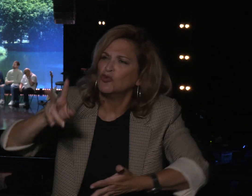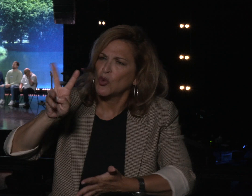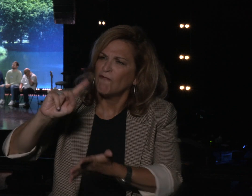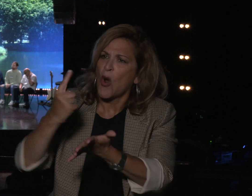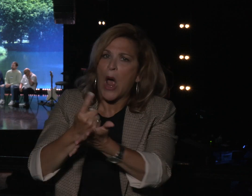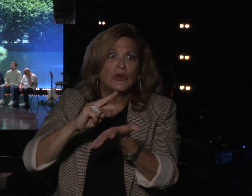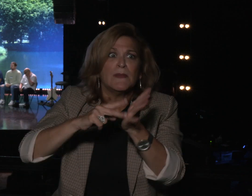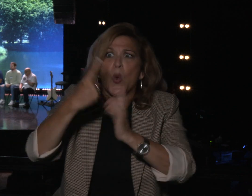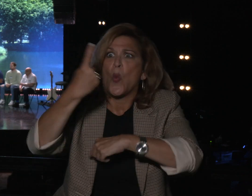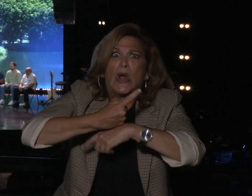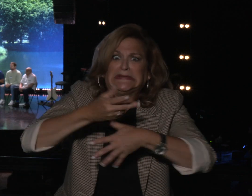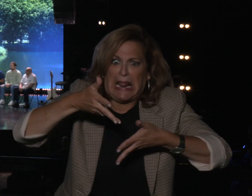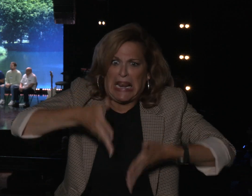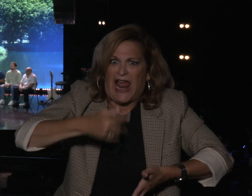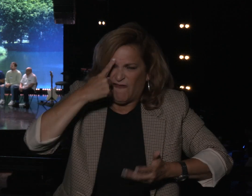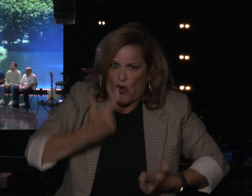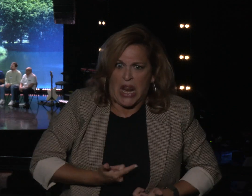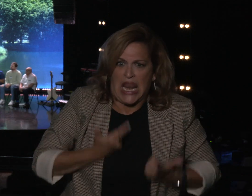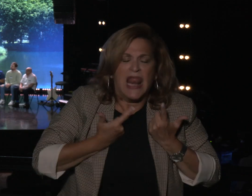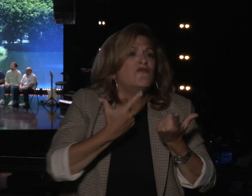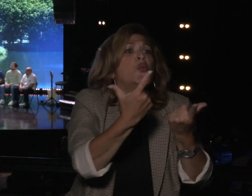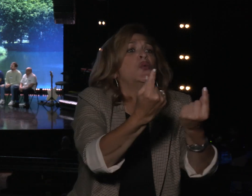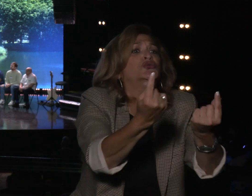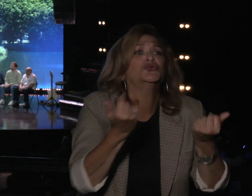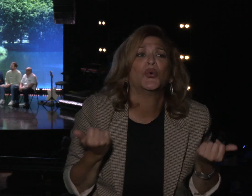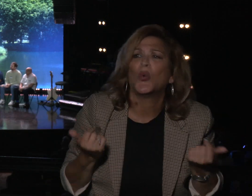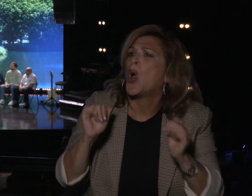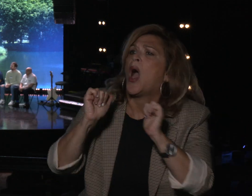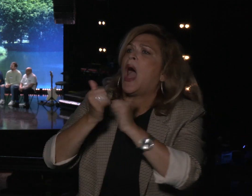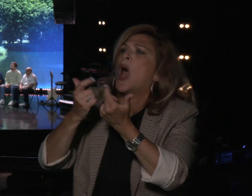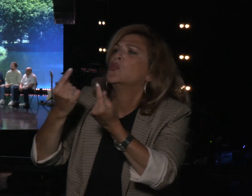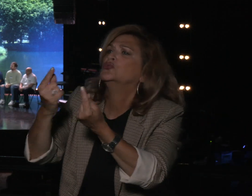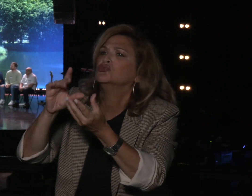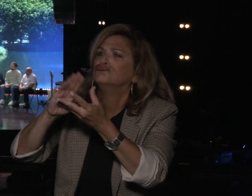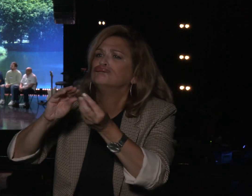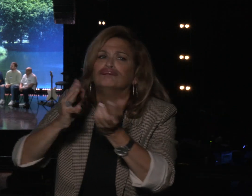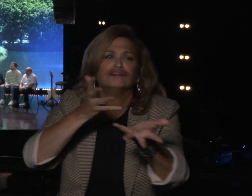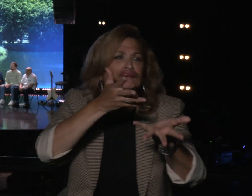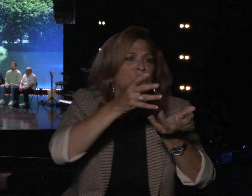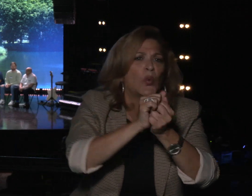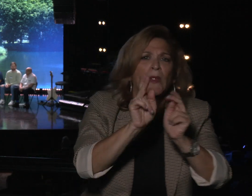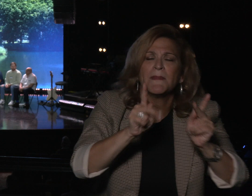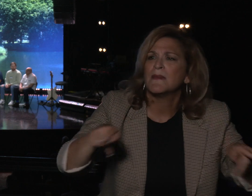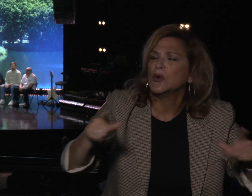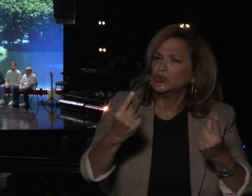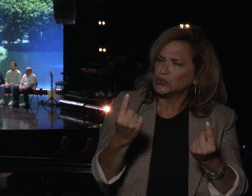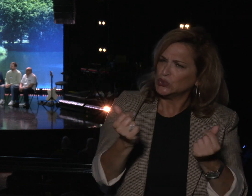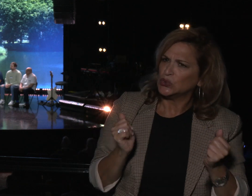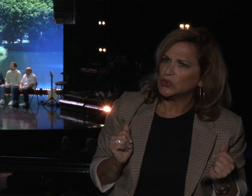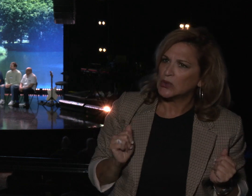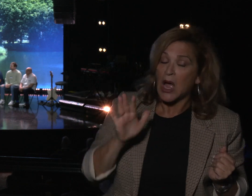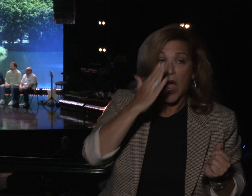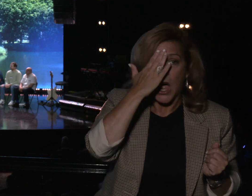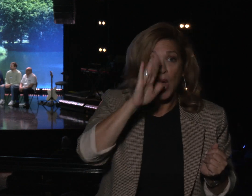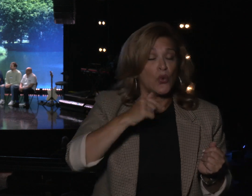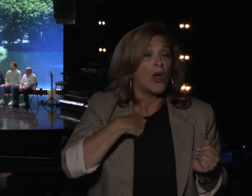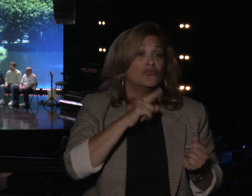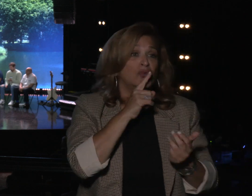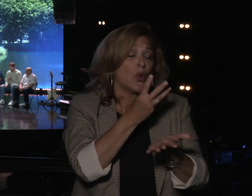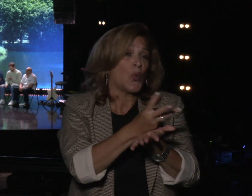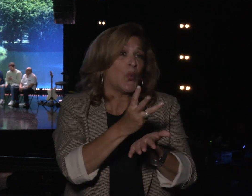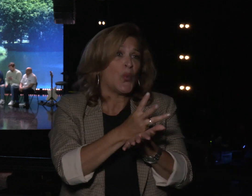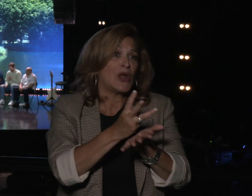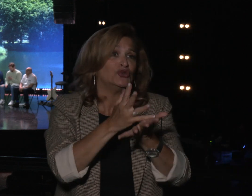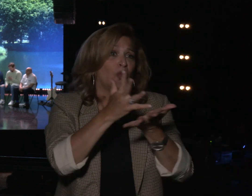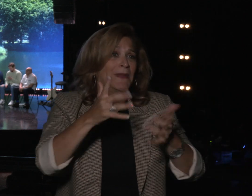would you spend your time with? What would you say? I know for myself, I waste way too much time